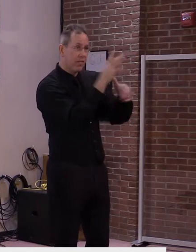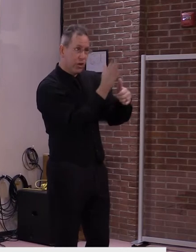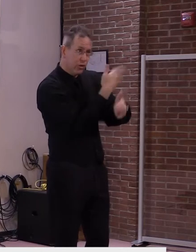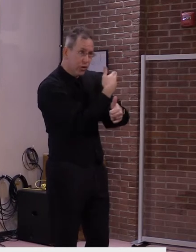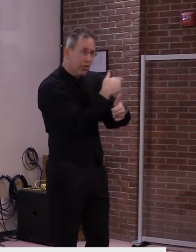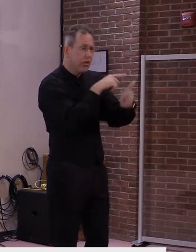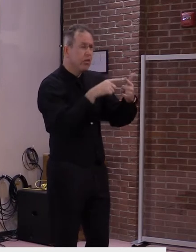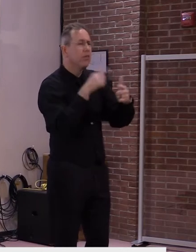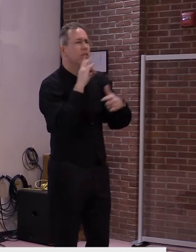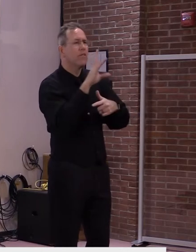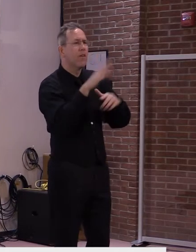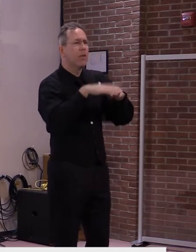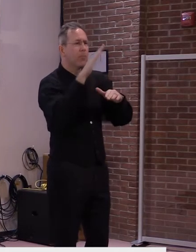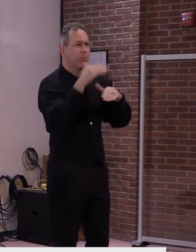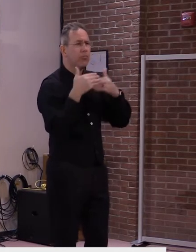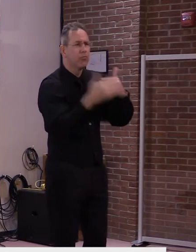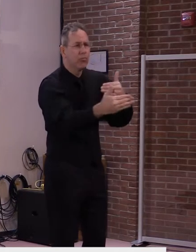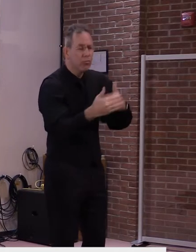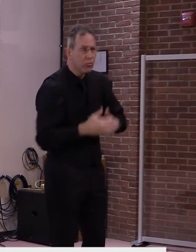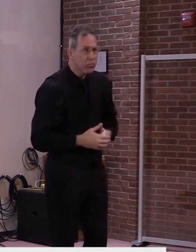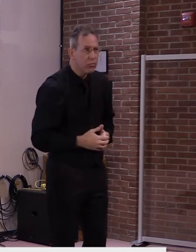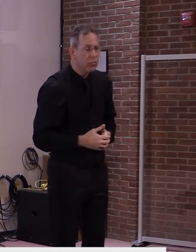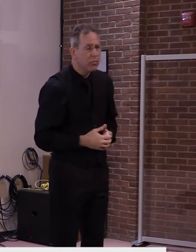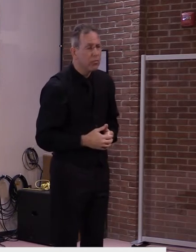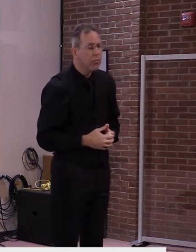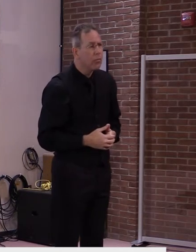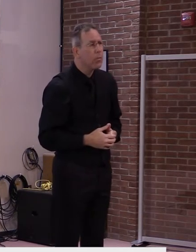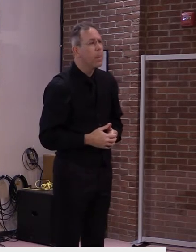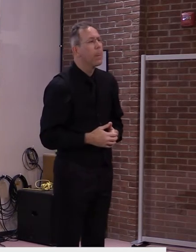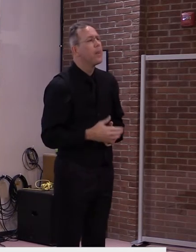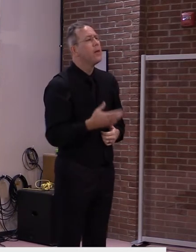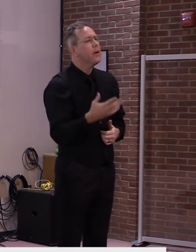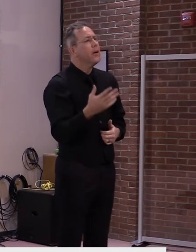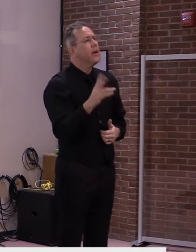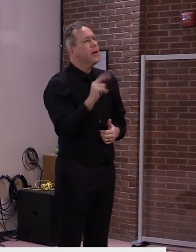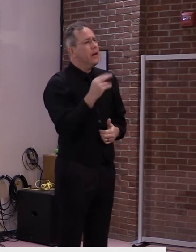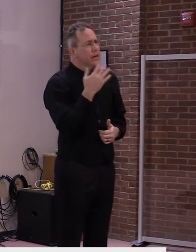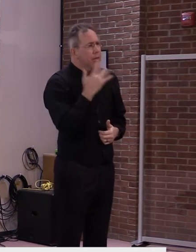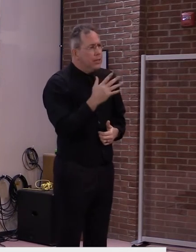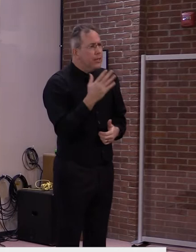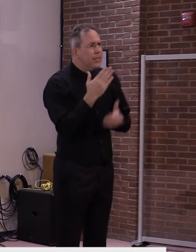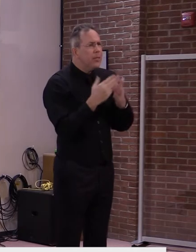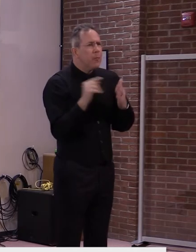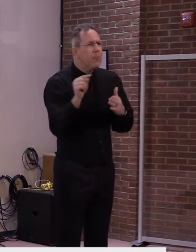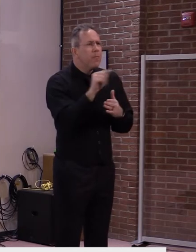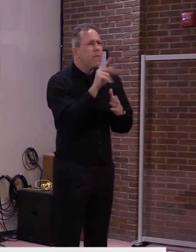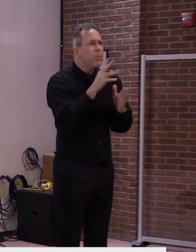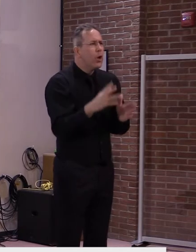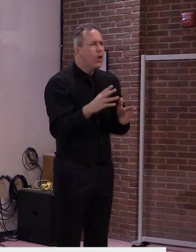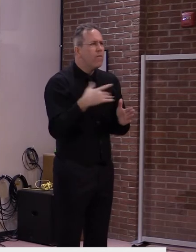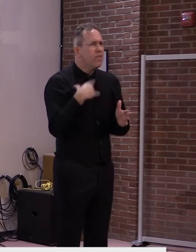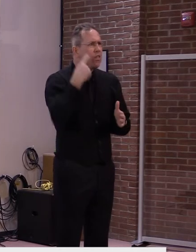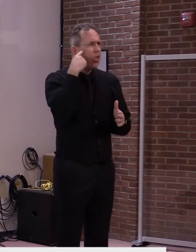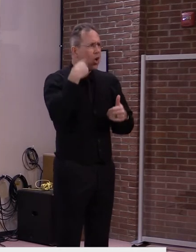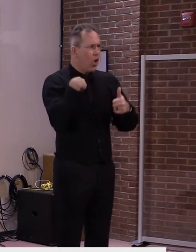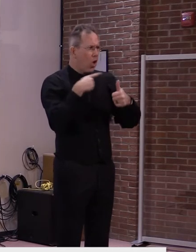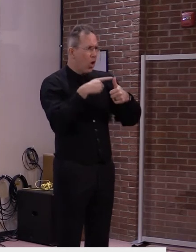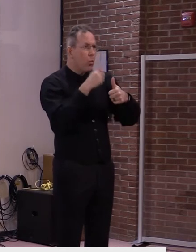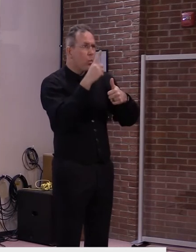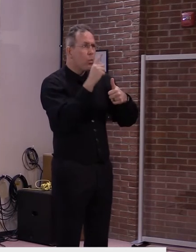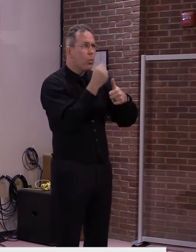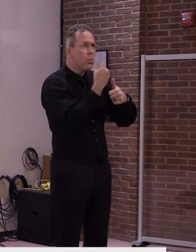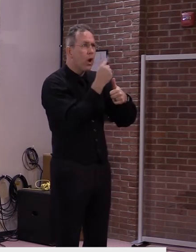began. Unfortunately, some Vermonters took that to mean that we are no longer providing vaccines for the